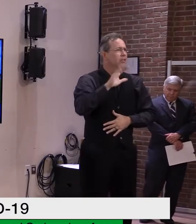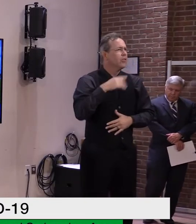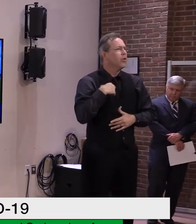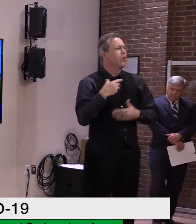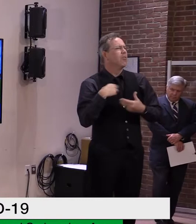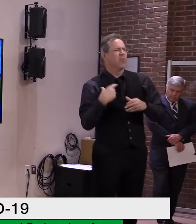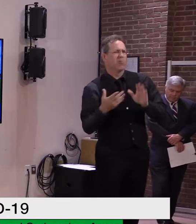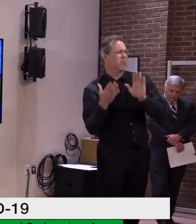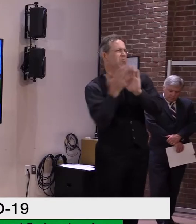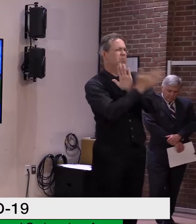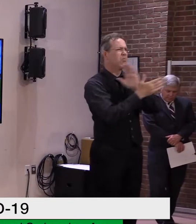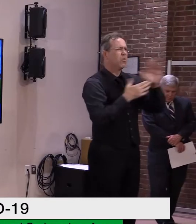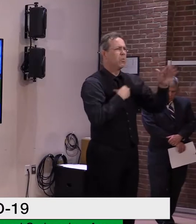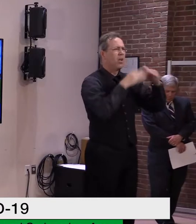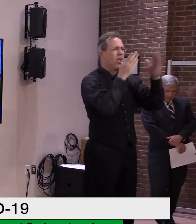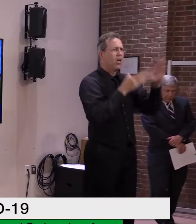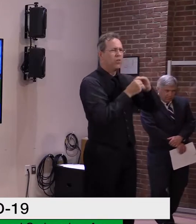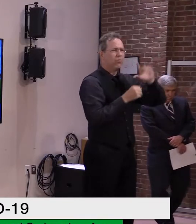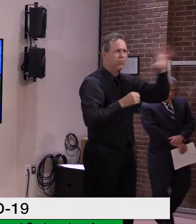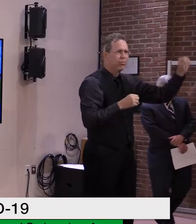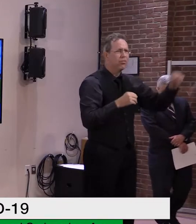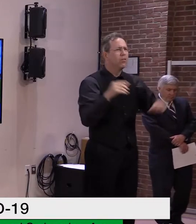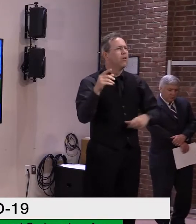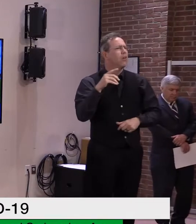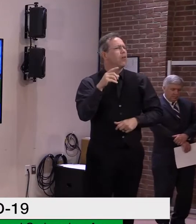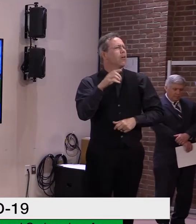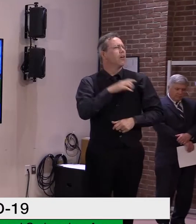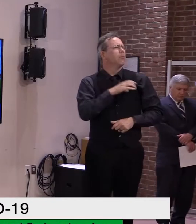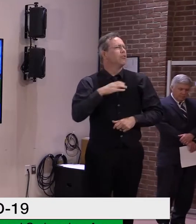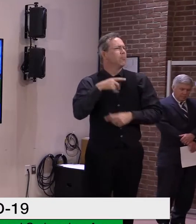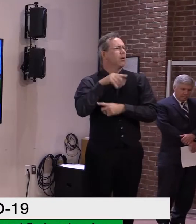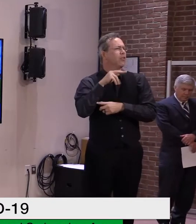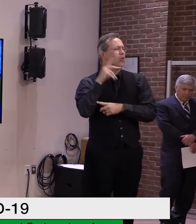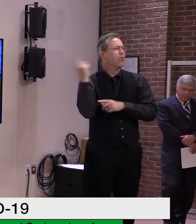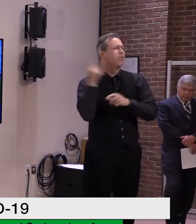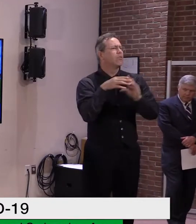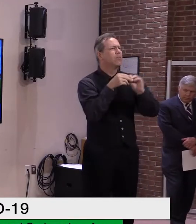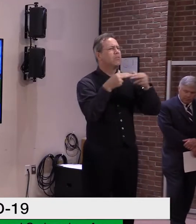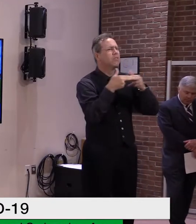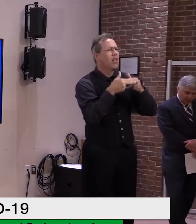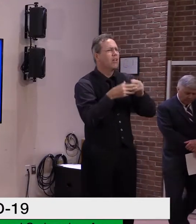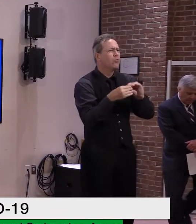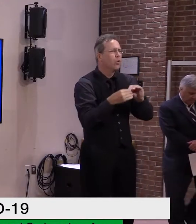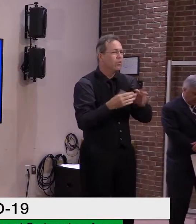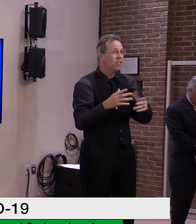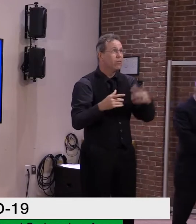modeling presentation, and I'll be back shortly with an update from the White House. Thank you.